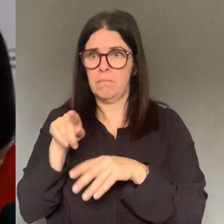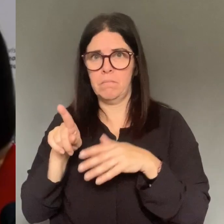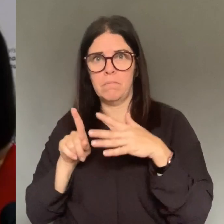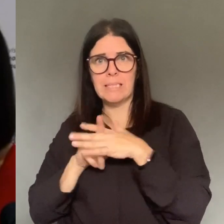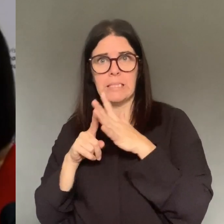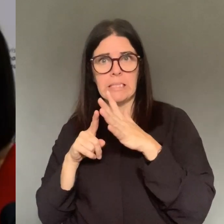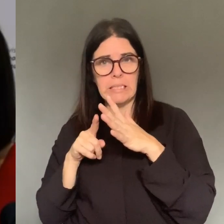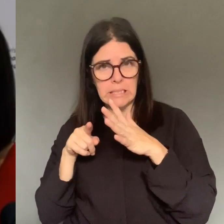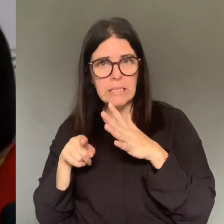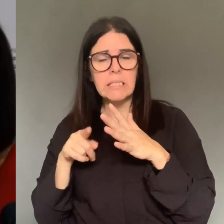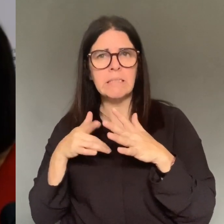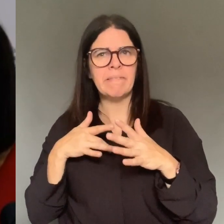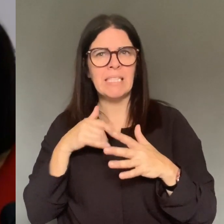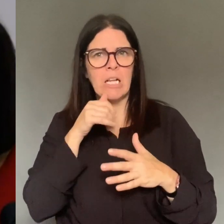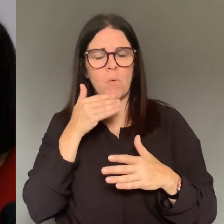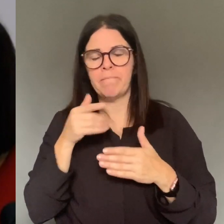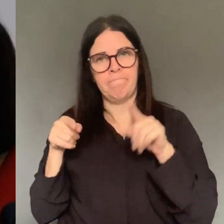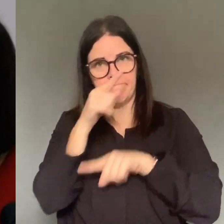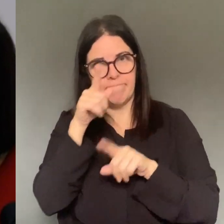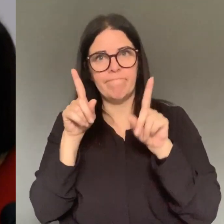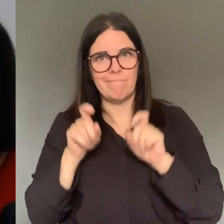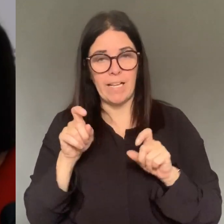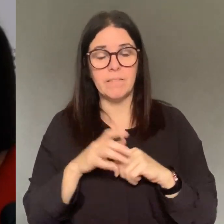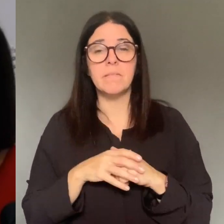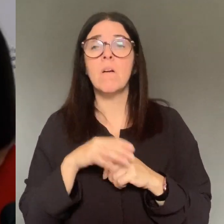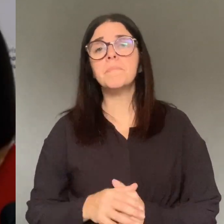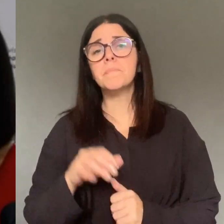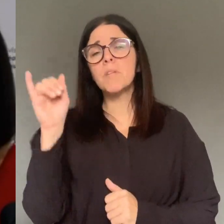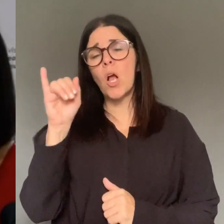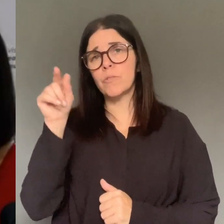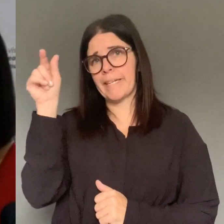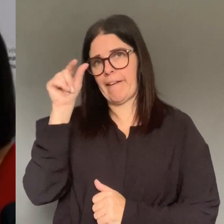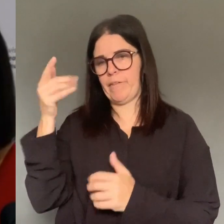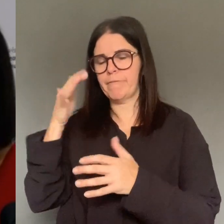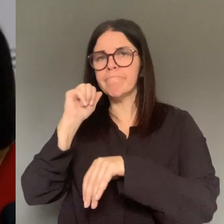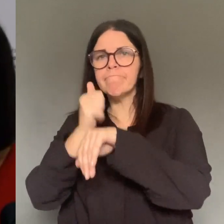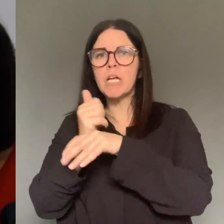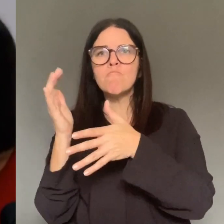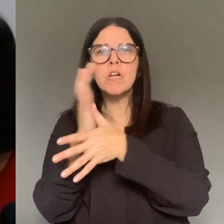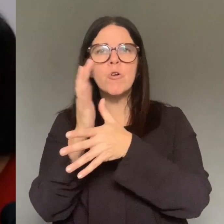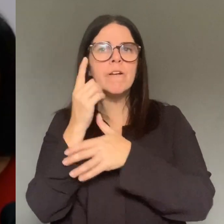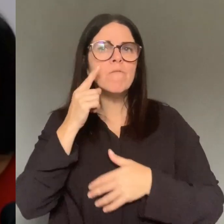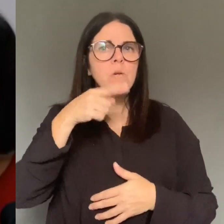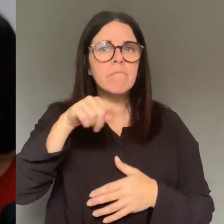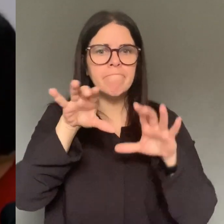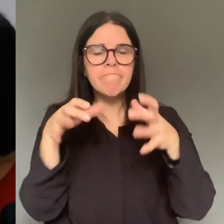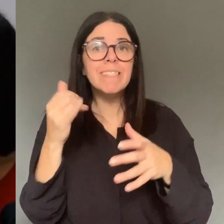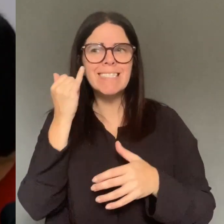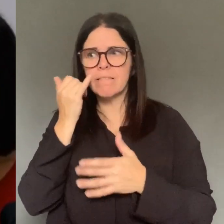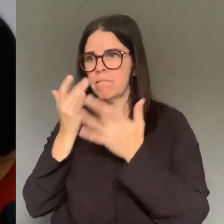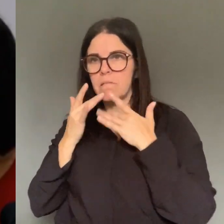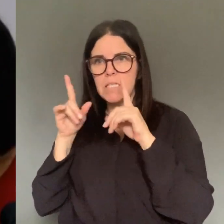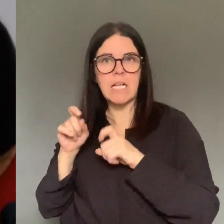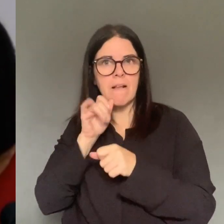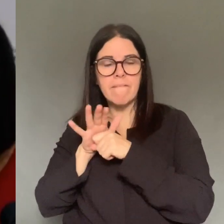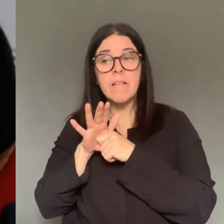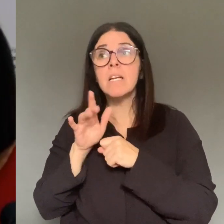develop symptoms. Certain groups have been prioritized for testing in the event of shortages of testing